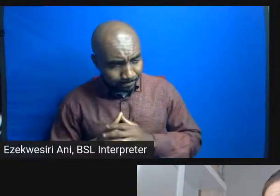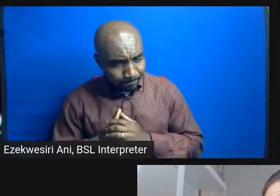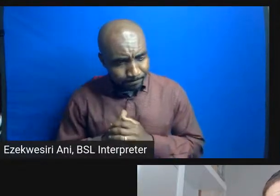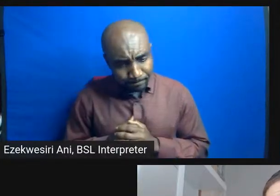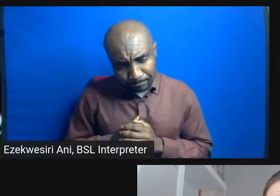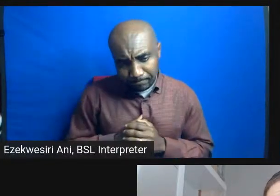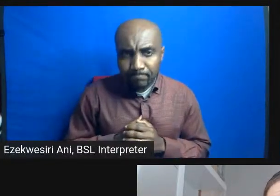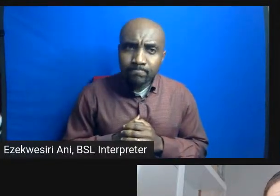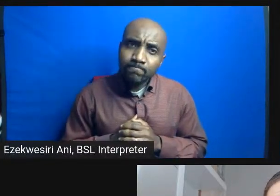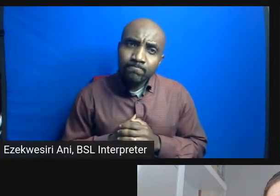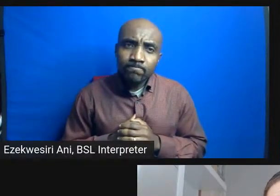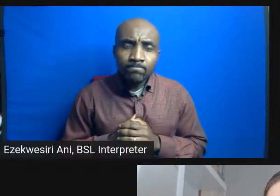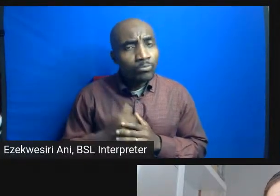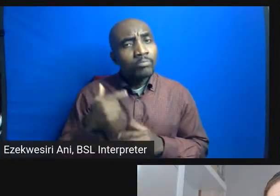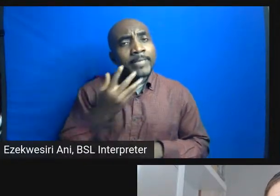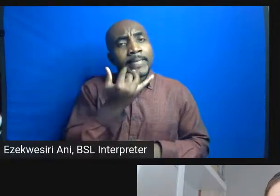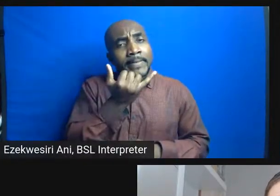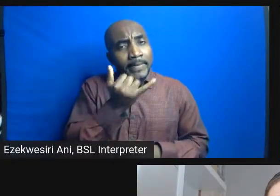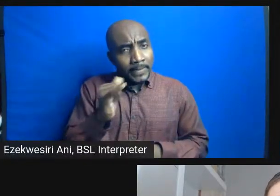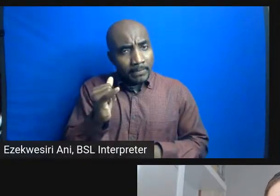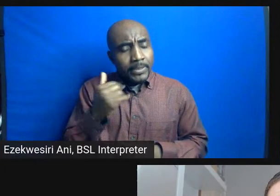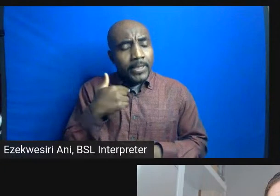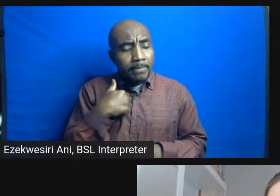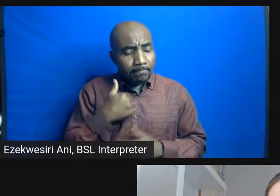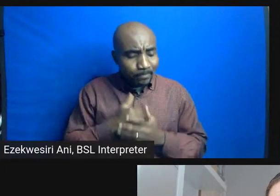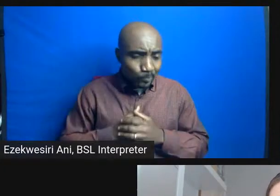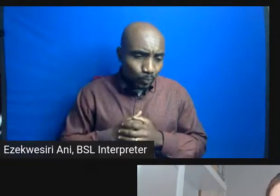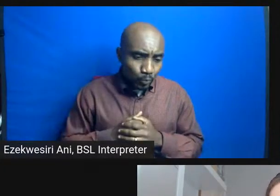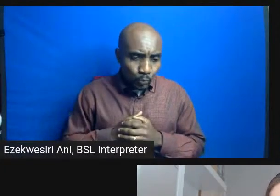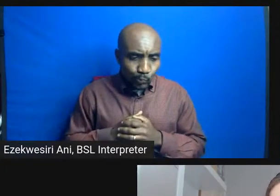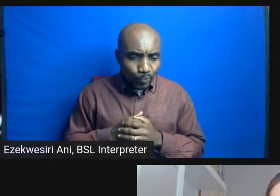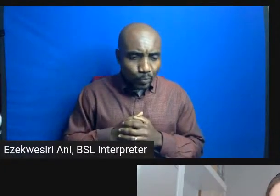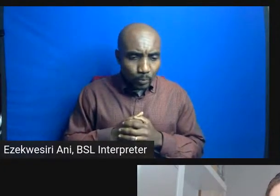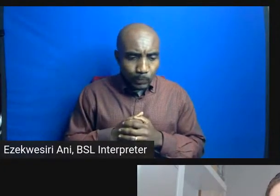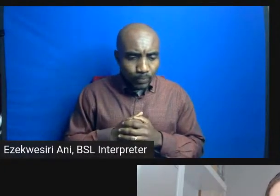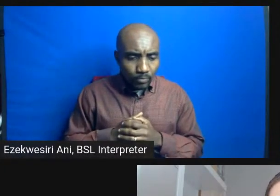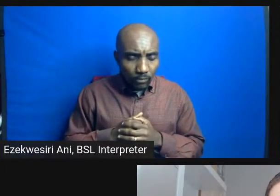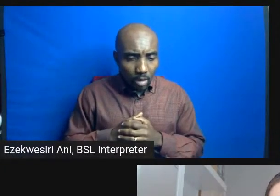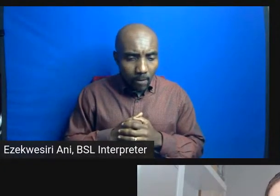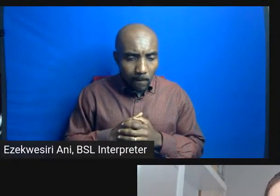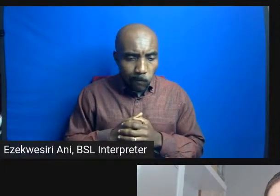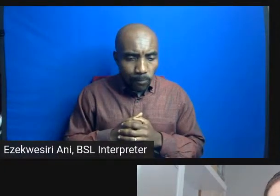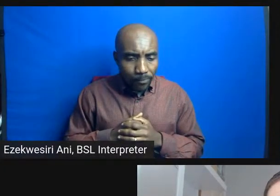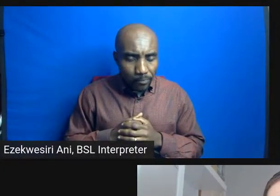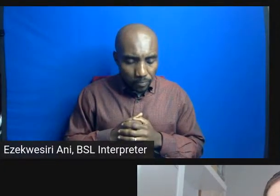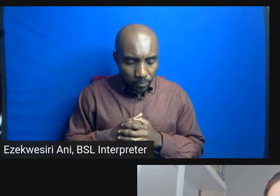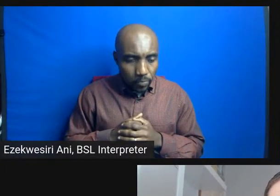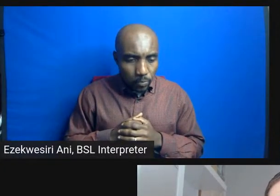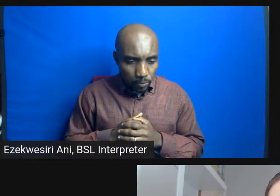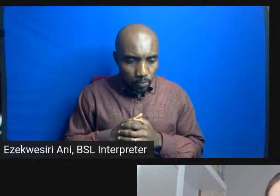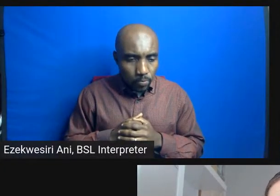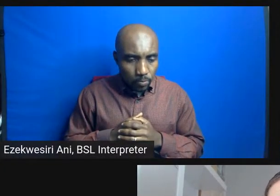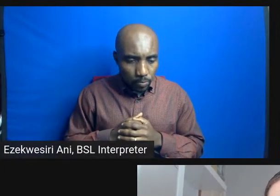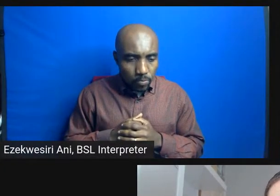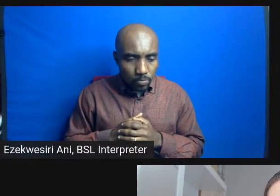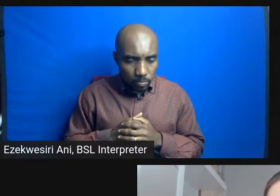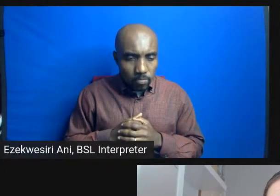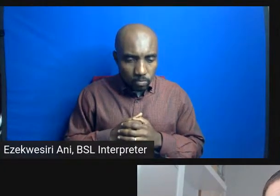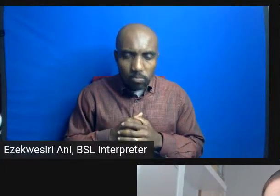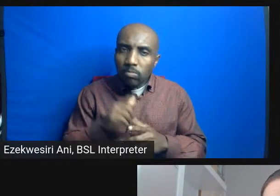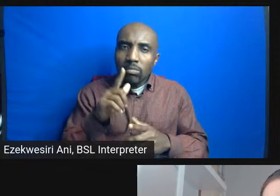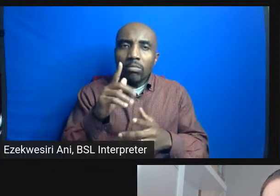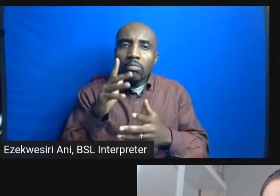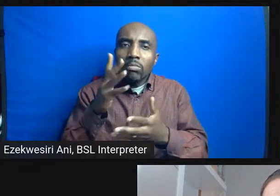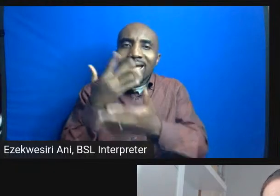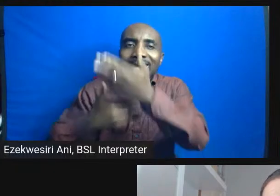I've really struggled at times following the resistance, for example, that it's not about changing our history books,